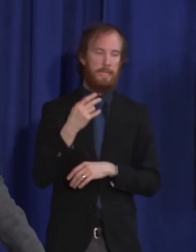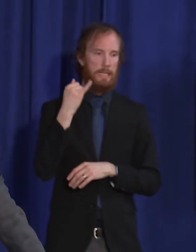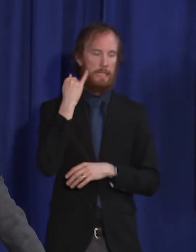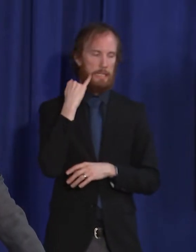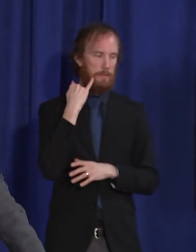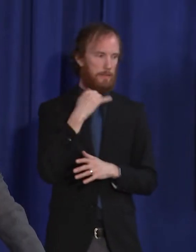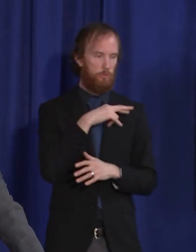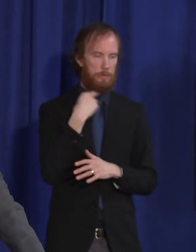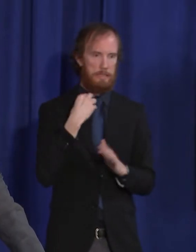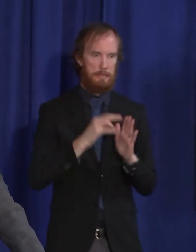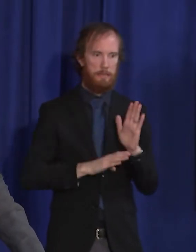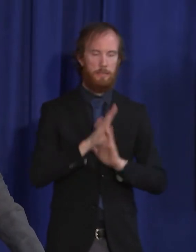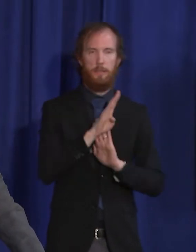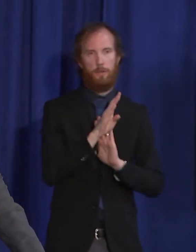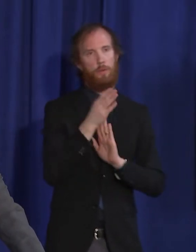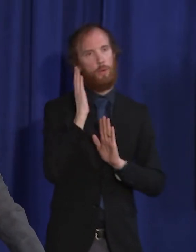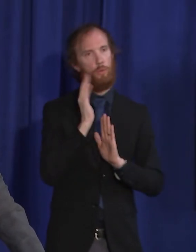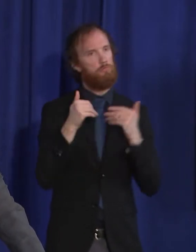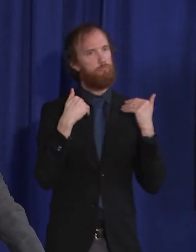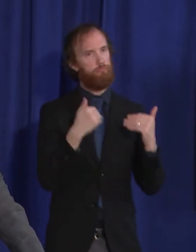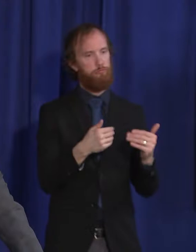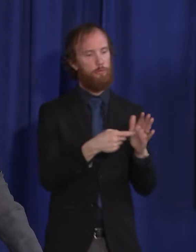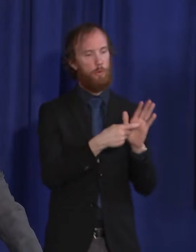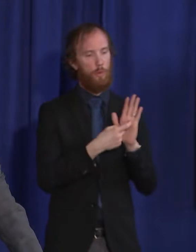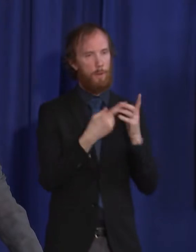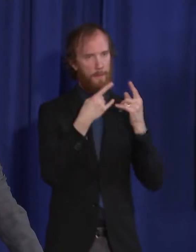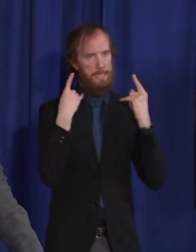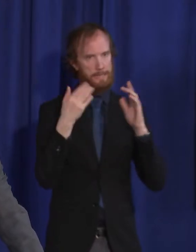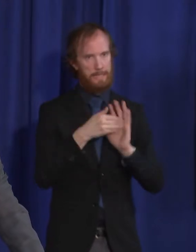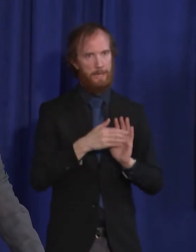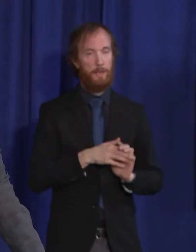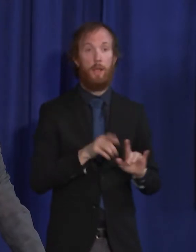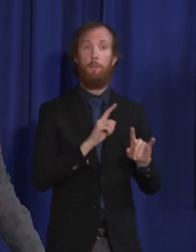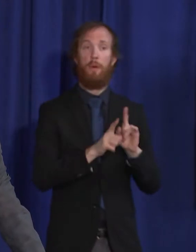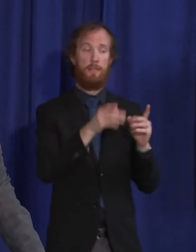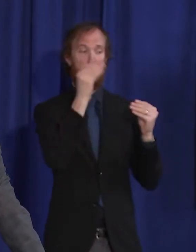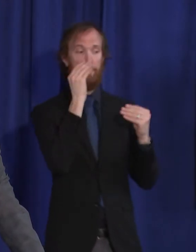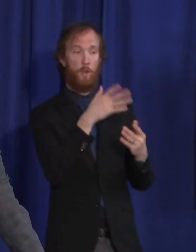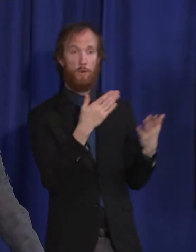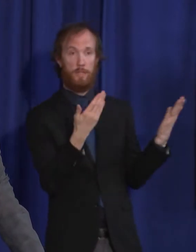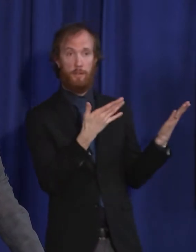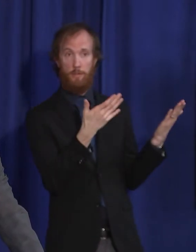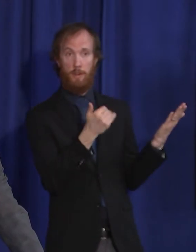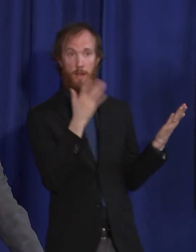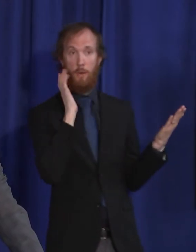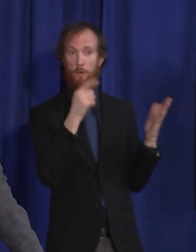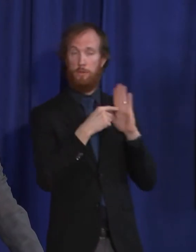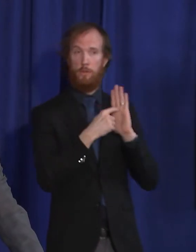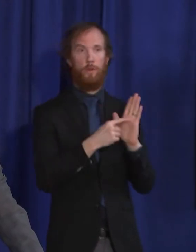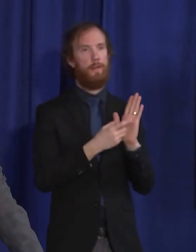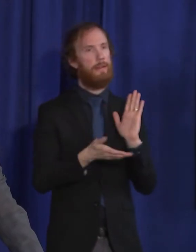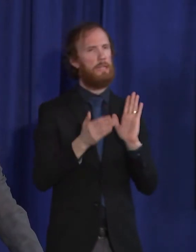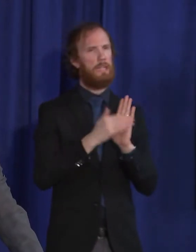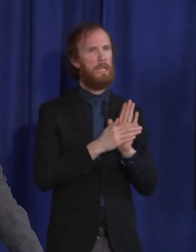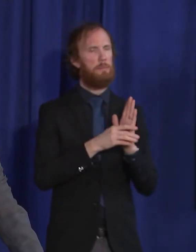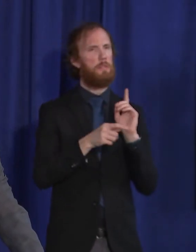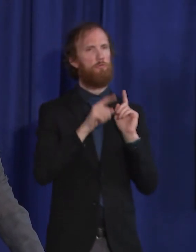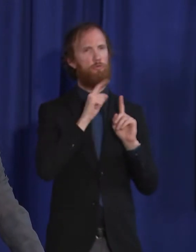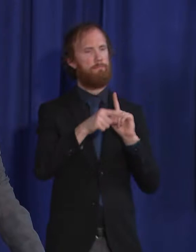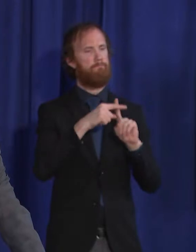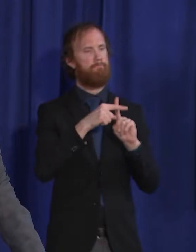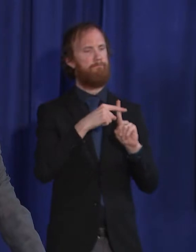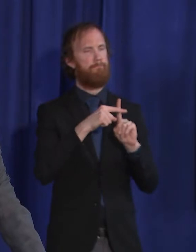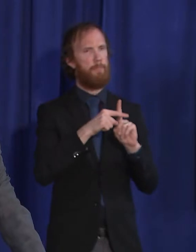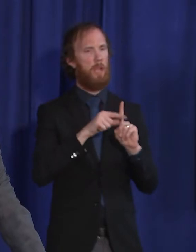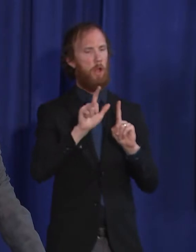mask mandate. So we've always been very clear about that. But the data I'm going to show you right now is, again, we continue to see very, very good data, very low